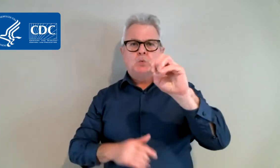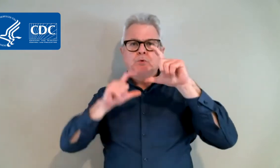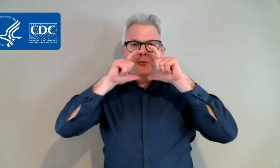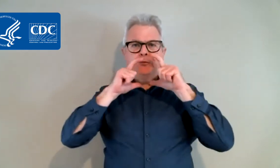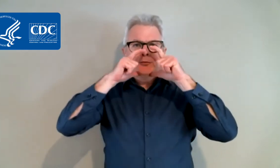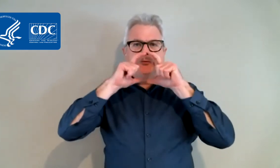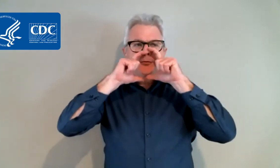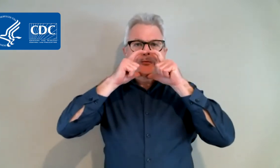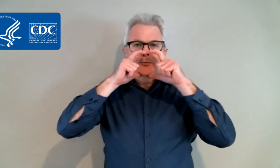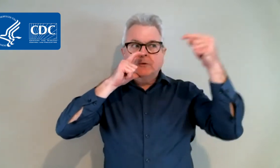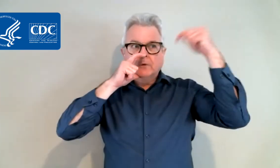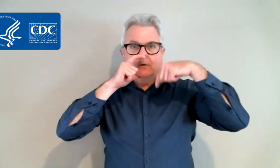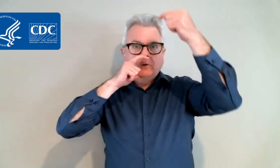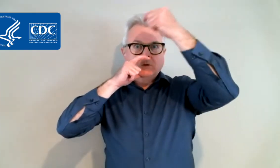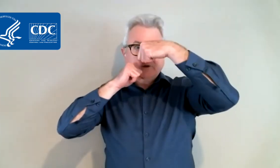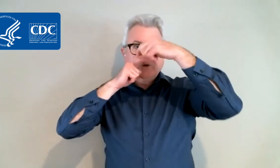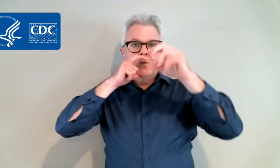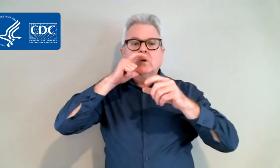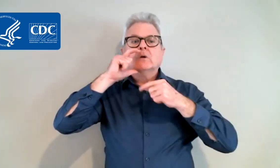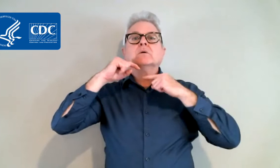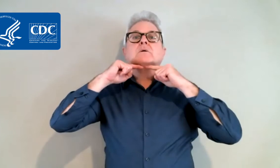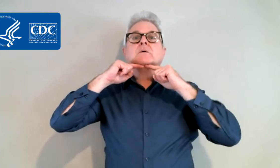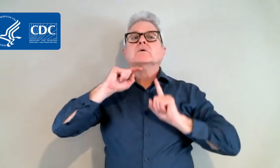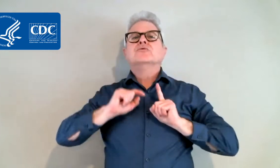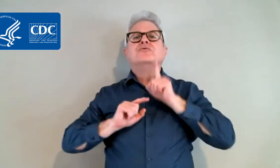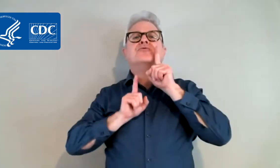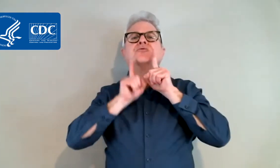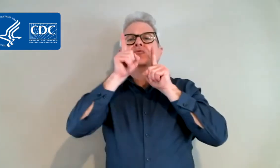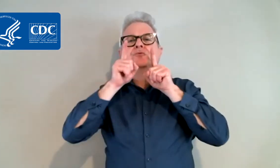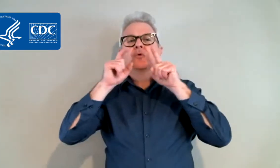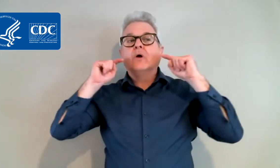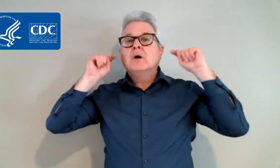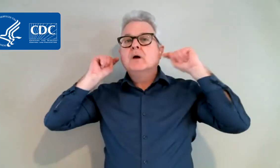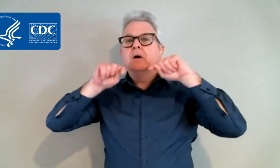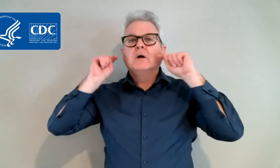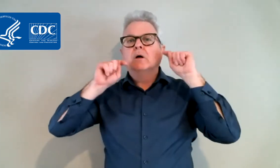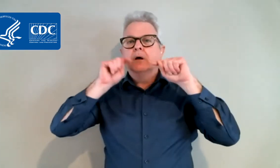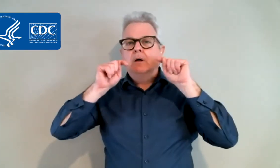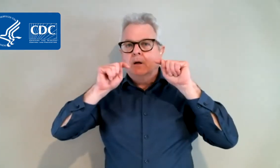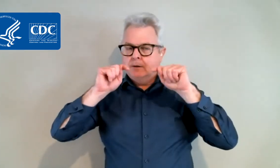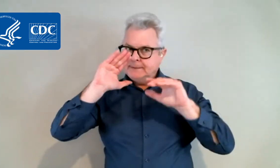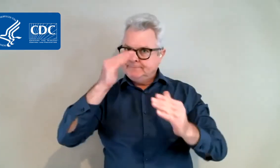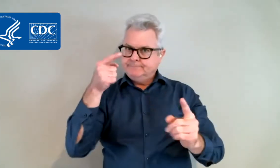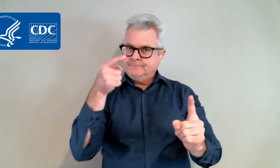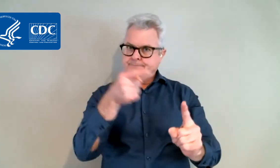readily because of the disposable mask and the cloth mask being loosely fitted.